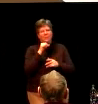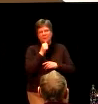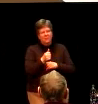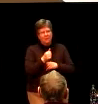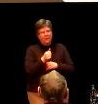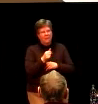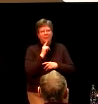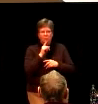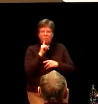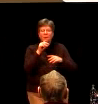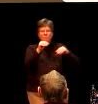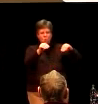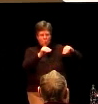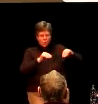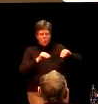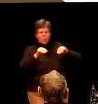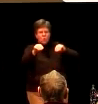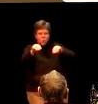is. And so